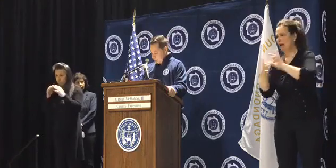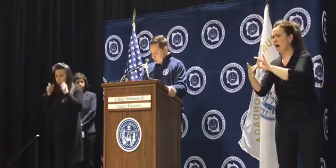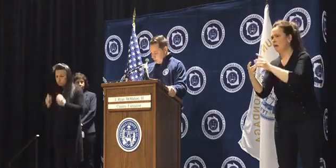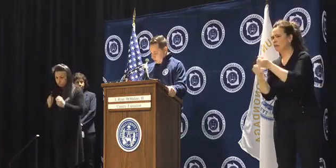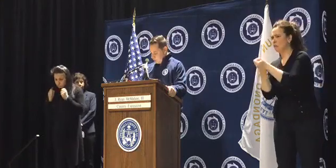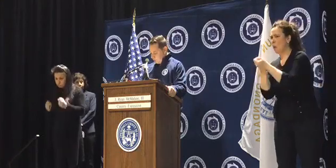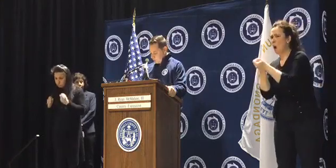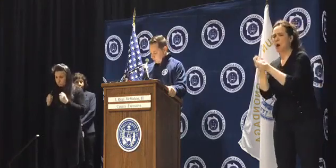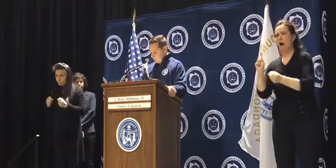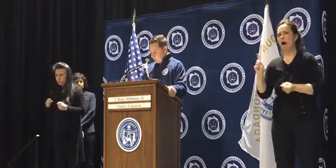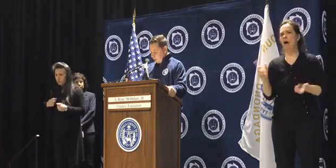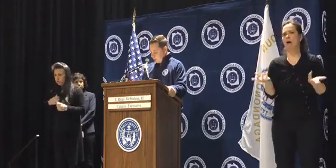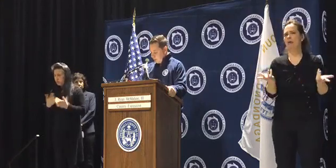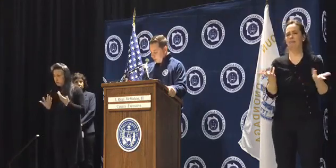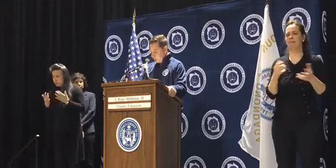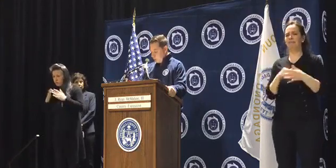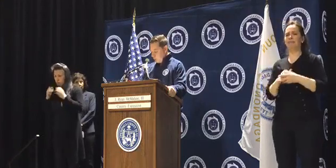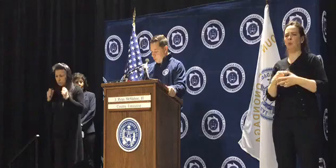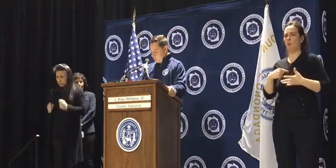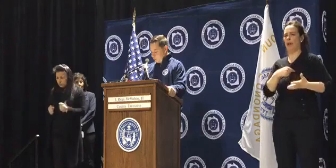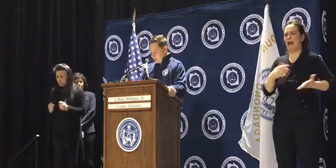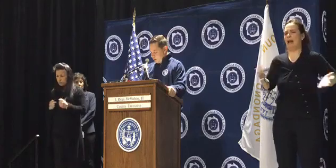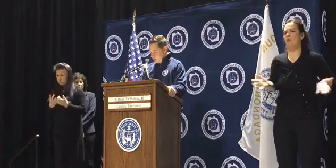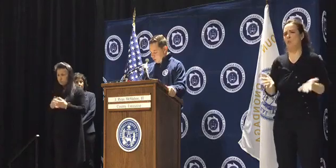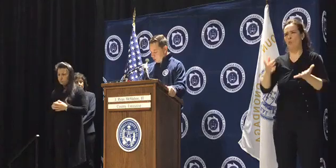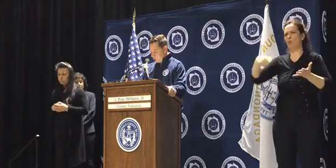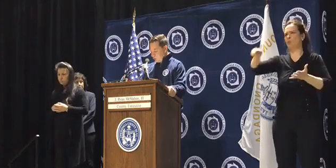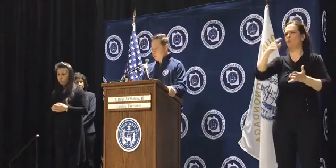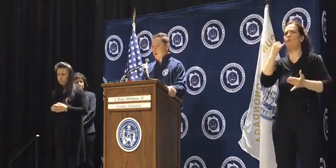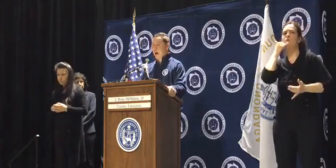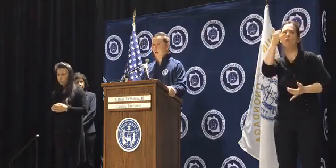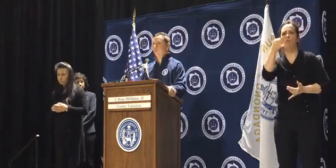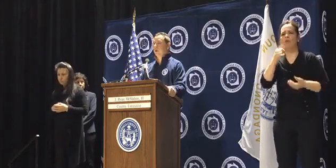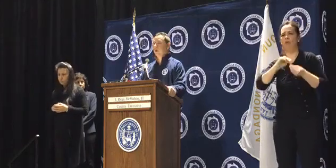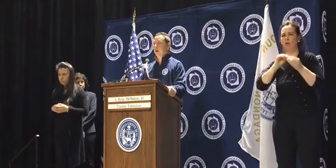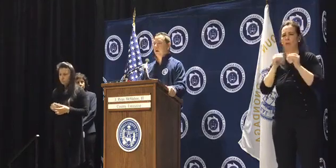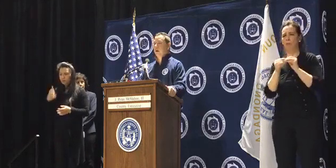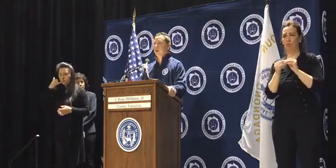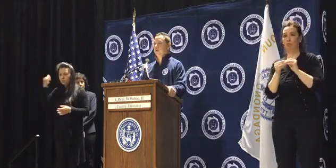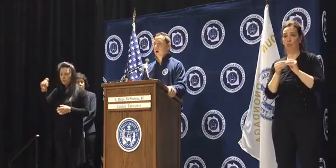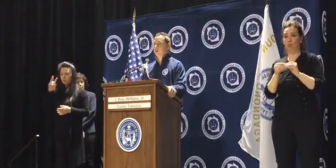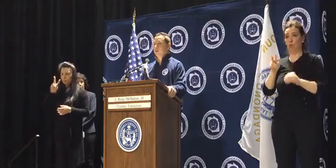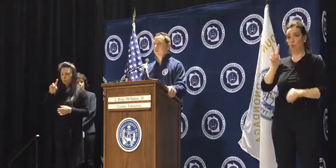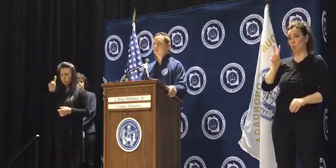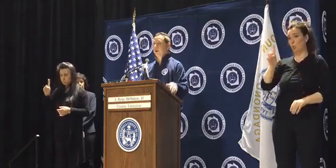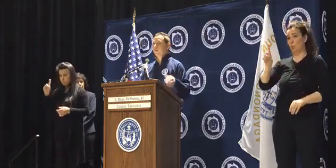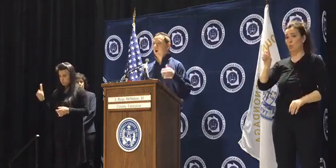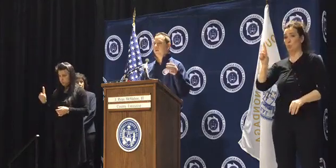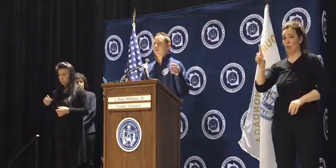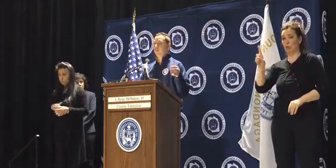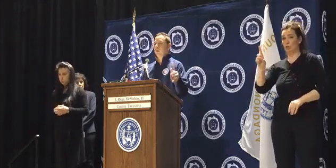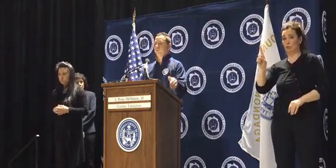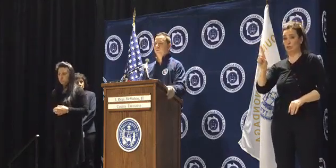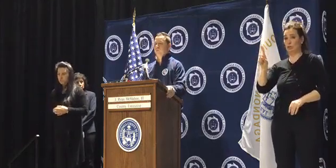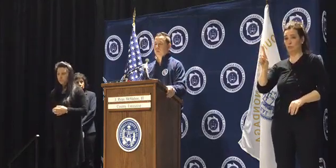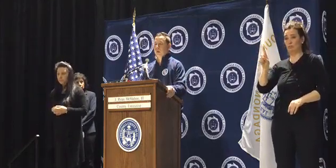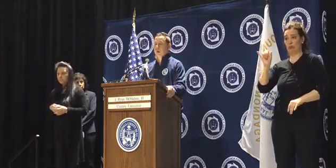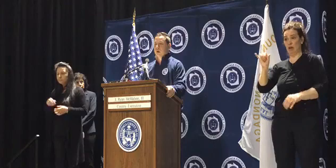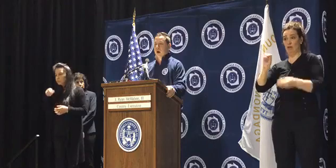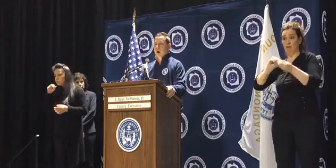we encourage people to remember to call 211 with any concerns that you have. Talk to people. Your mental health is